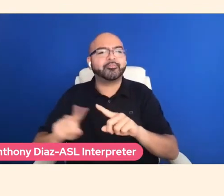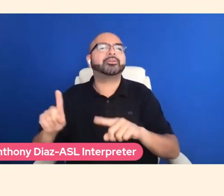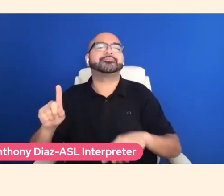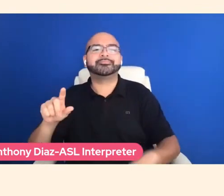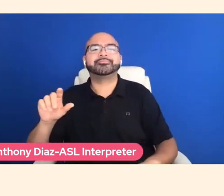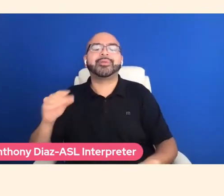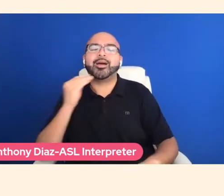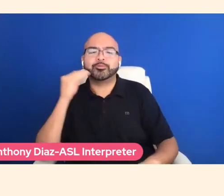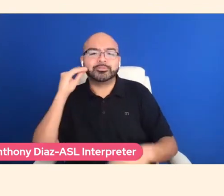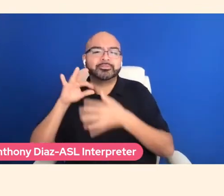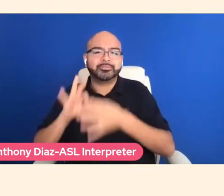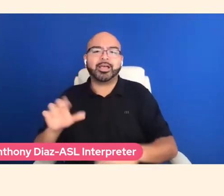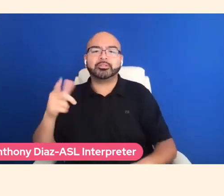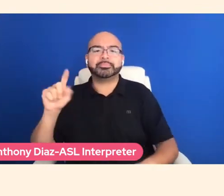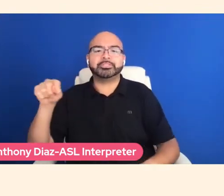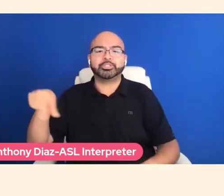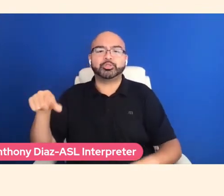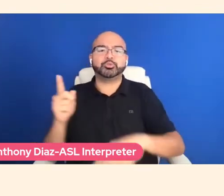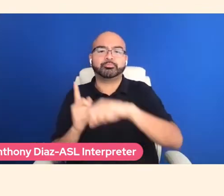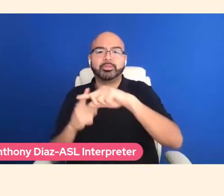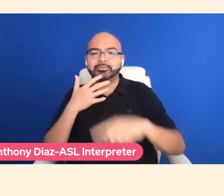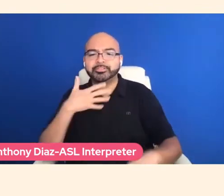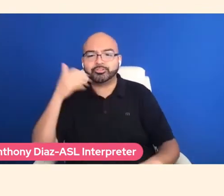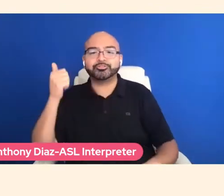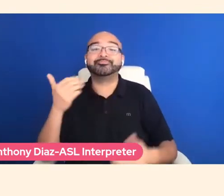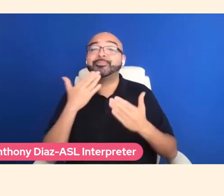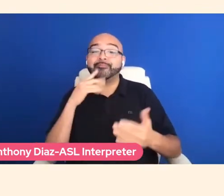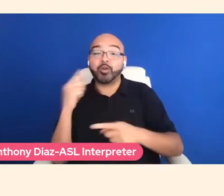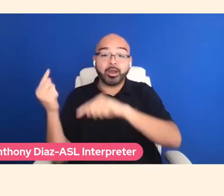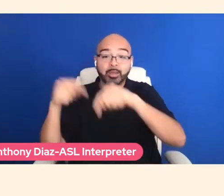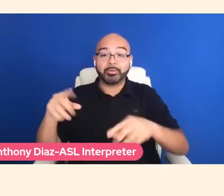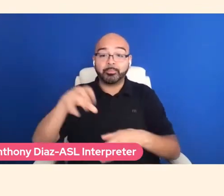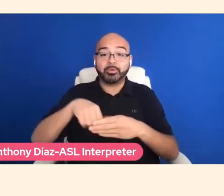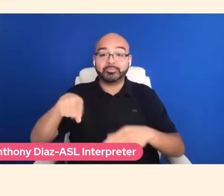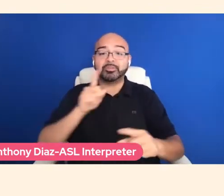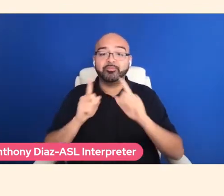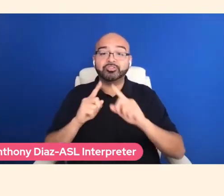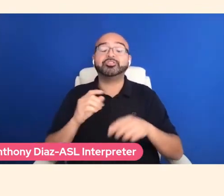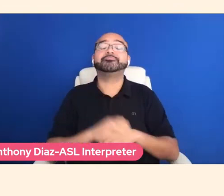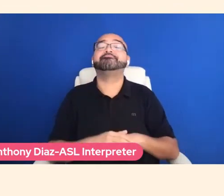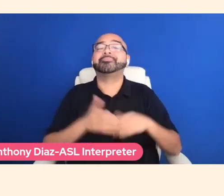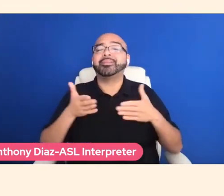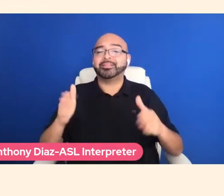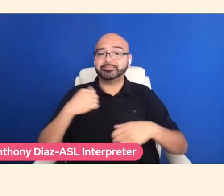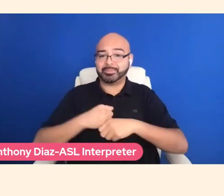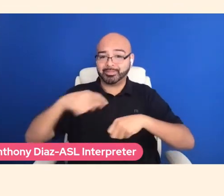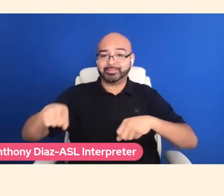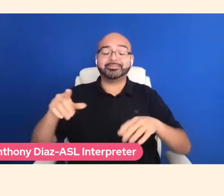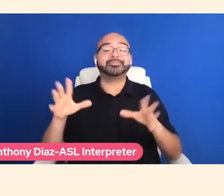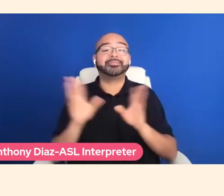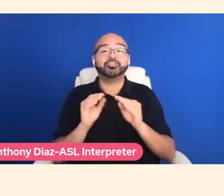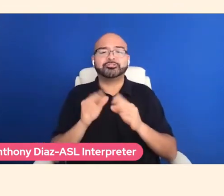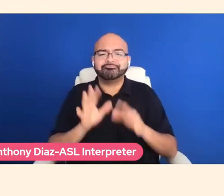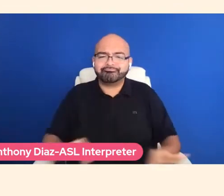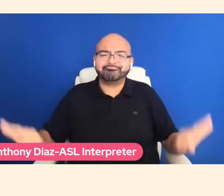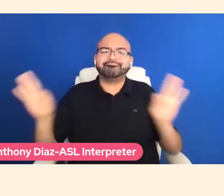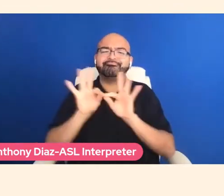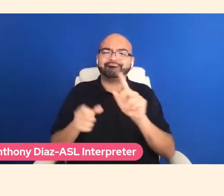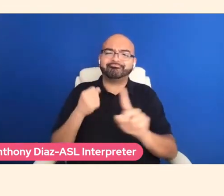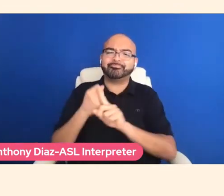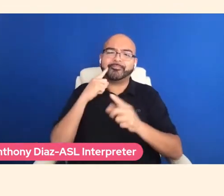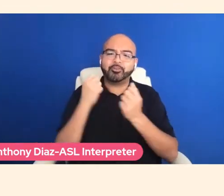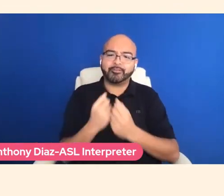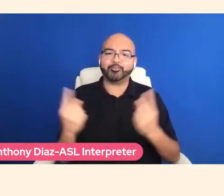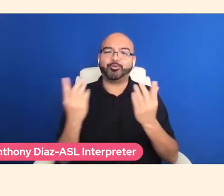housing. Thank you for being a part of this important conversation, and let's make this session a meaningful one for everyone. Now,